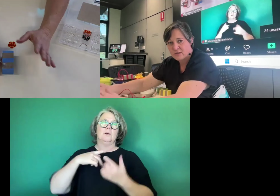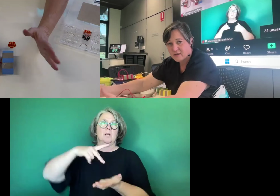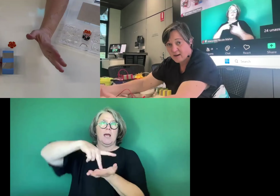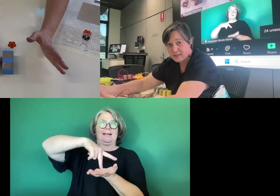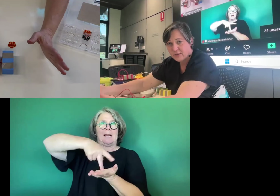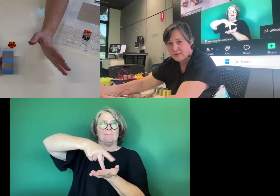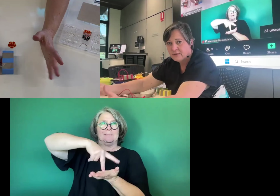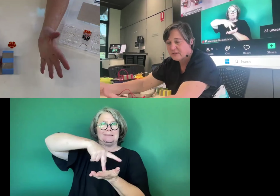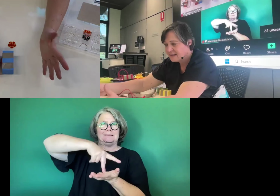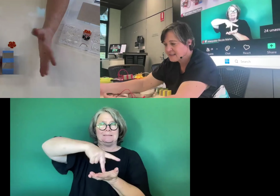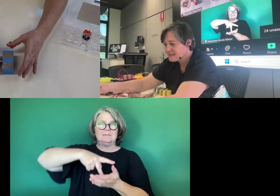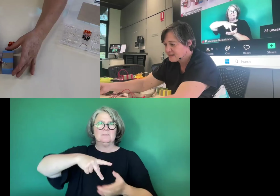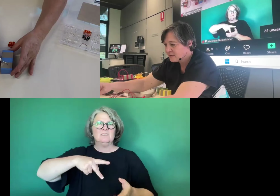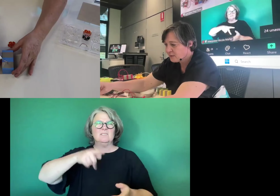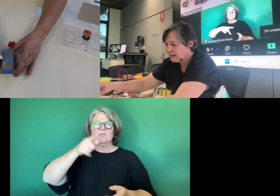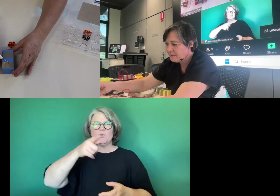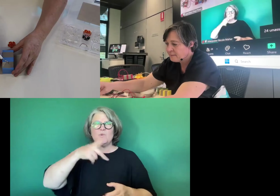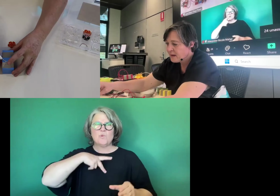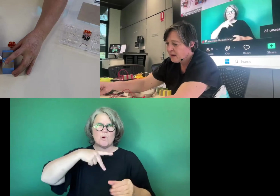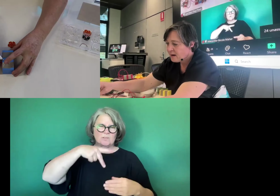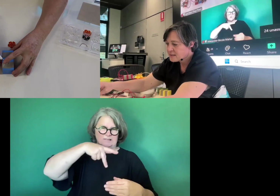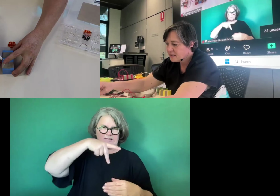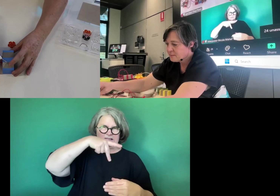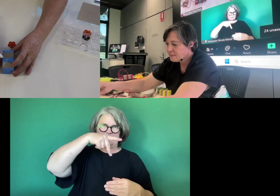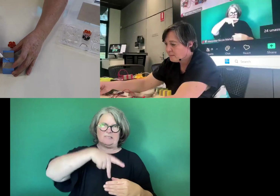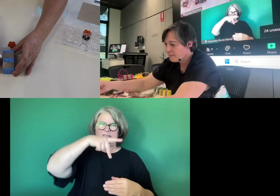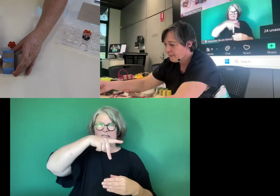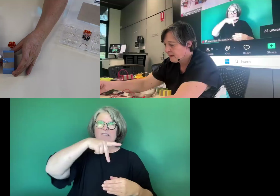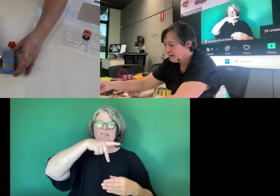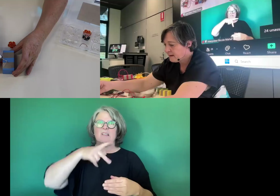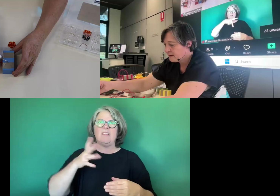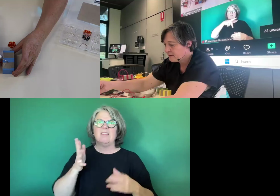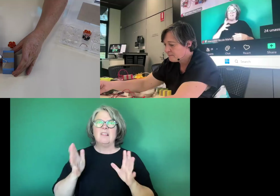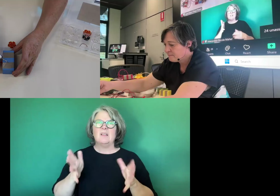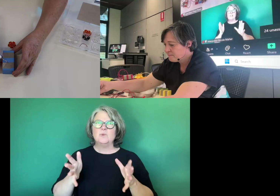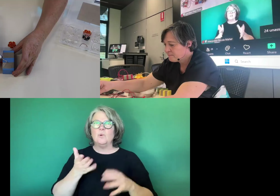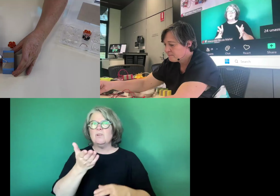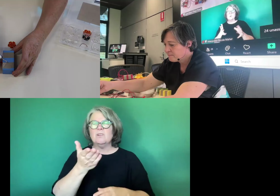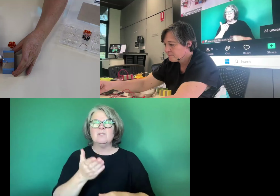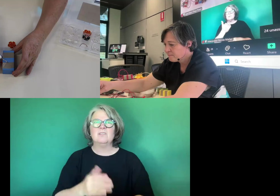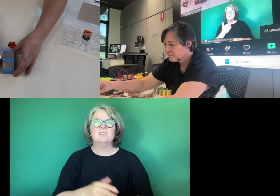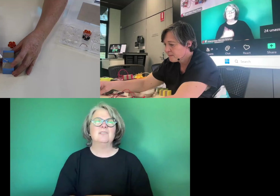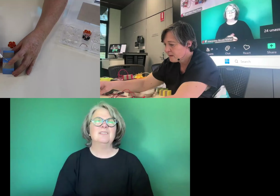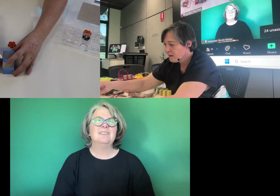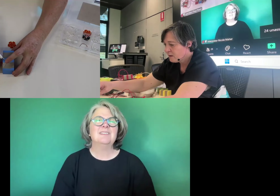your students. I don't. Adjust as required. I'm just going to pop a